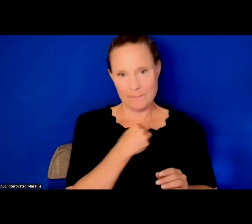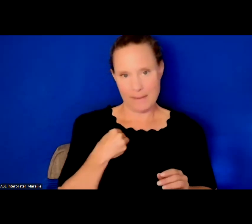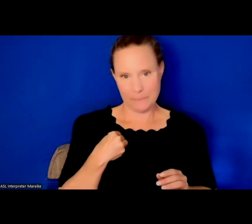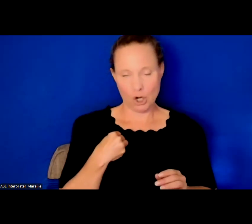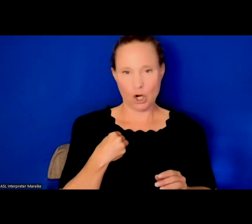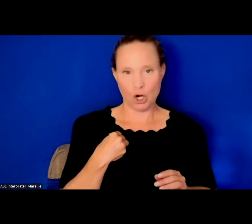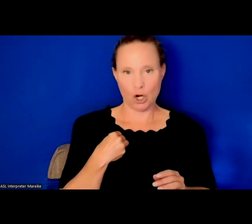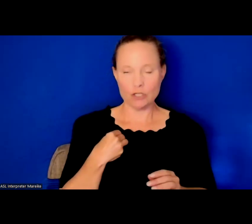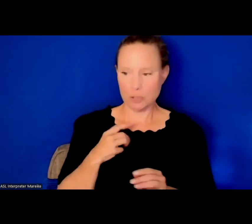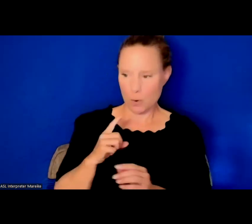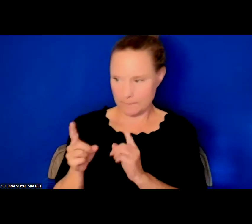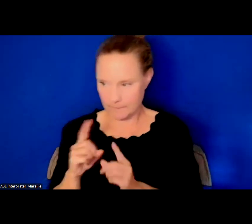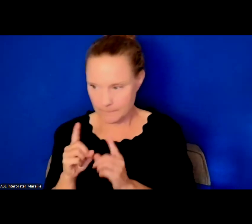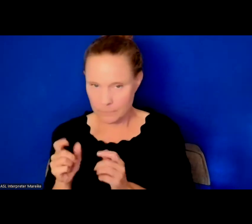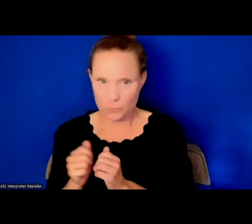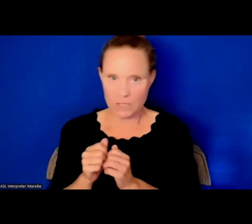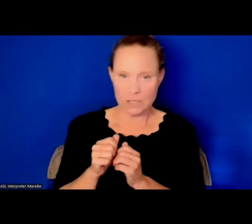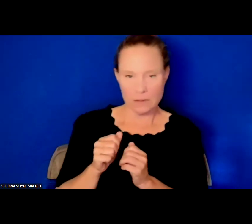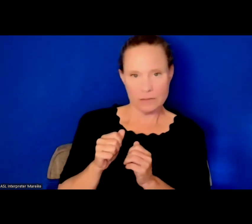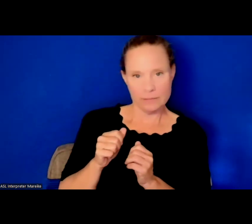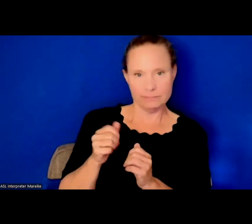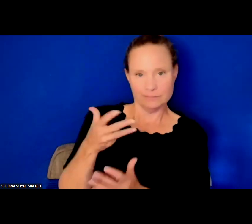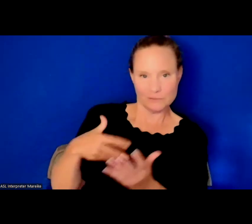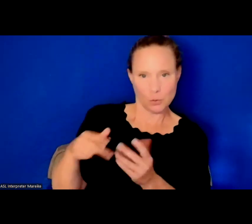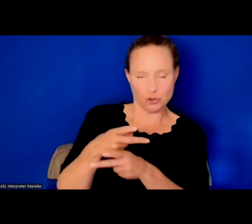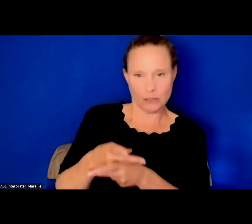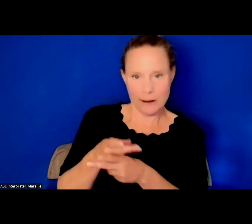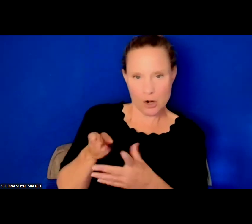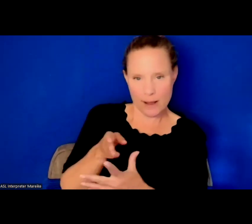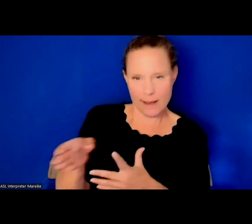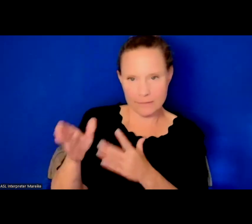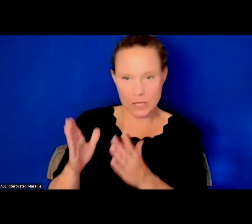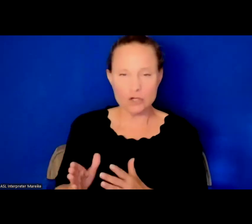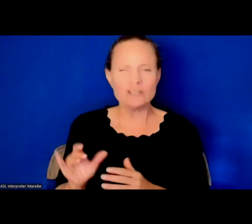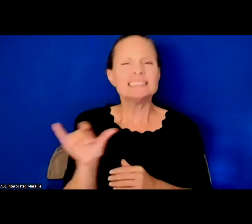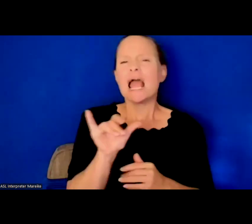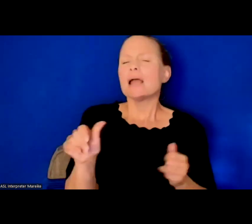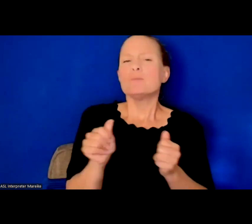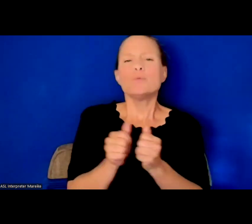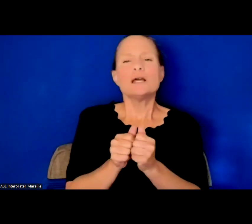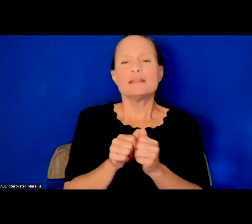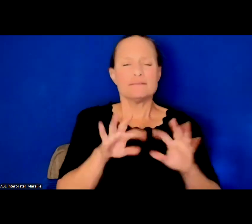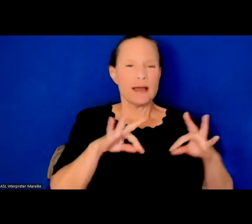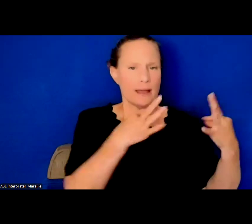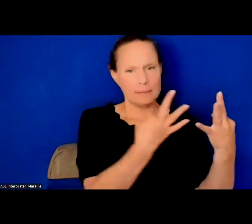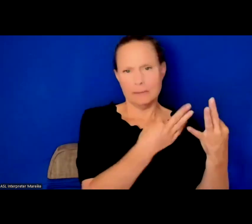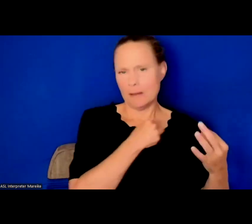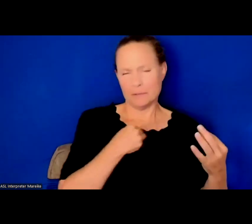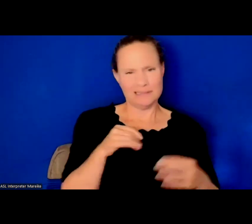care navigator. So it doesn't necessarily have to be the member. Same thing with a family member. If they're